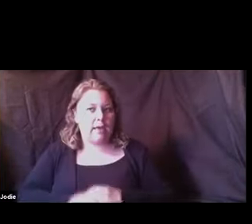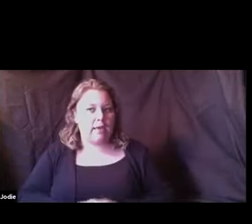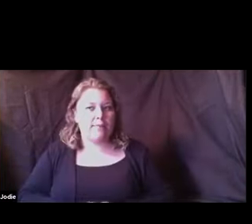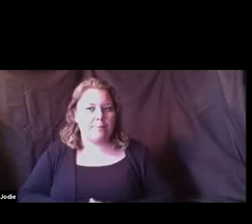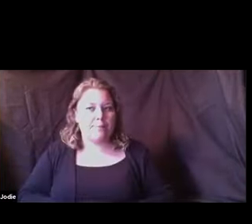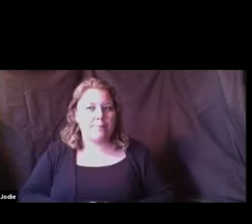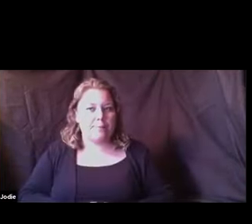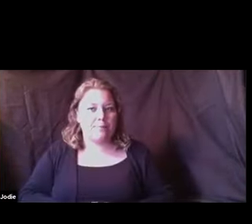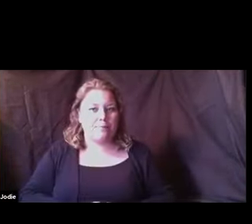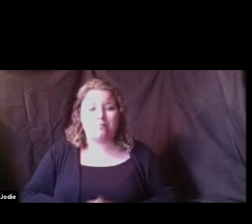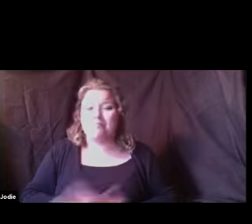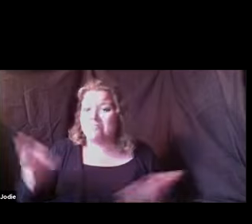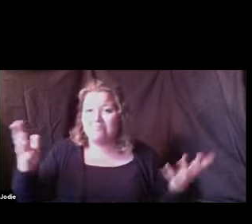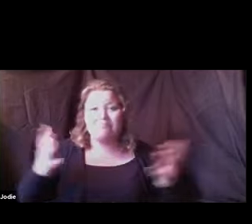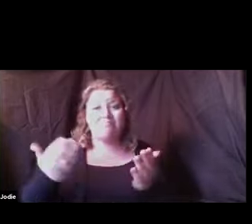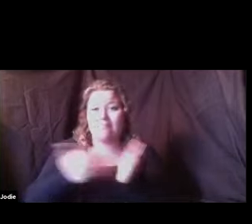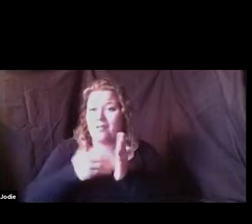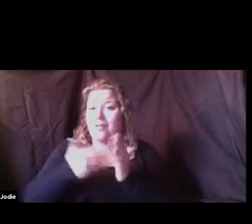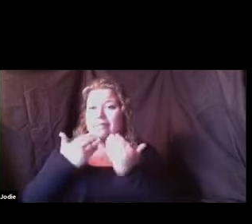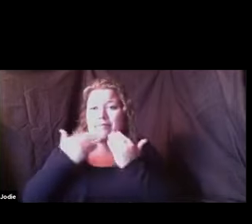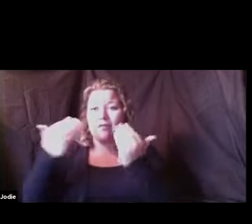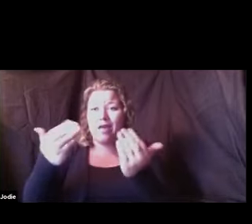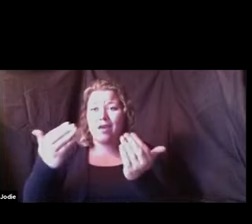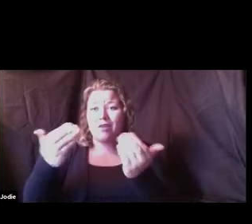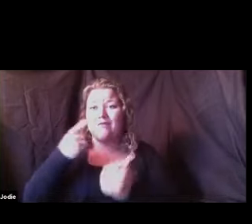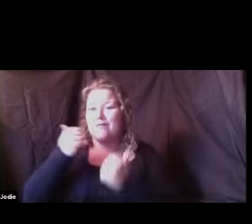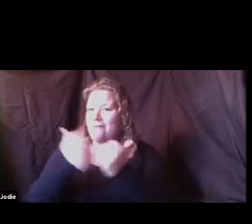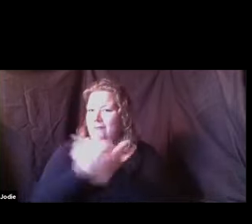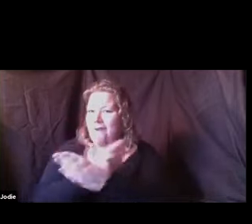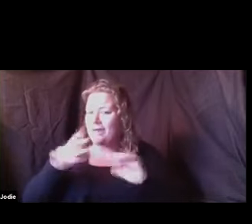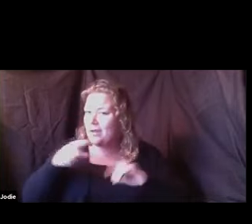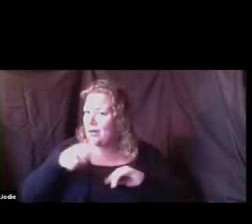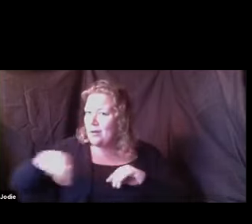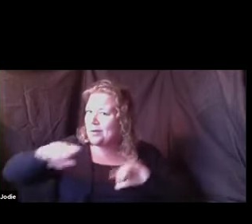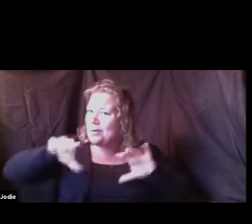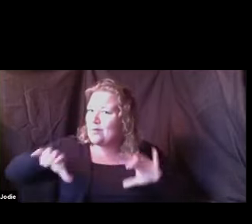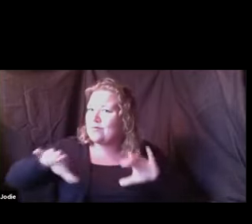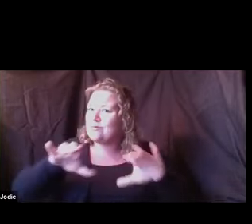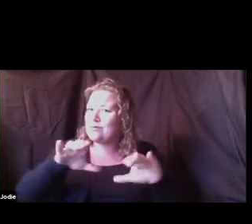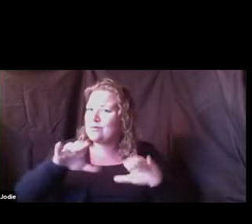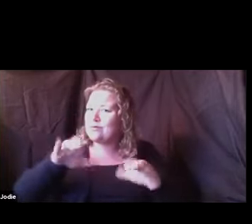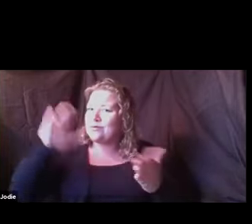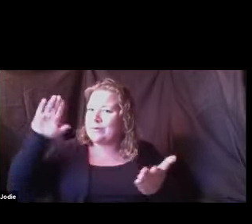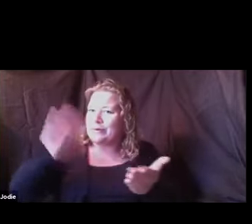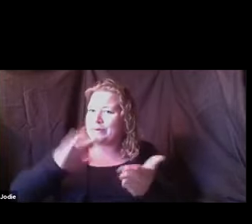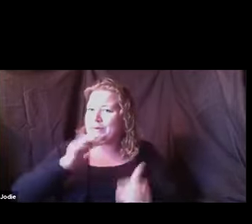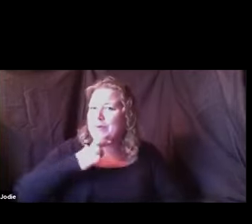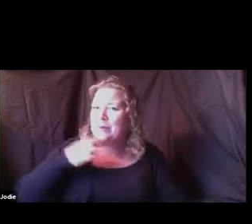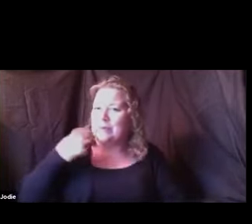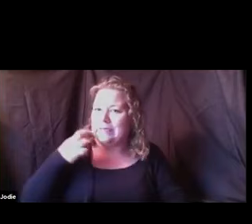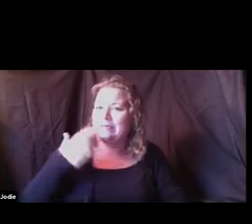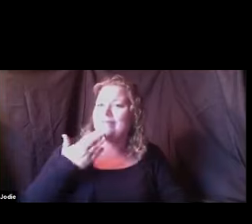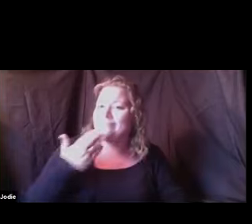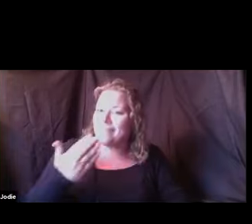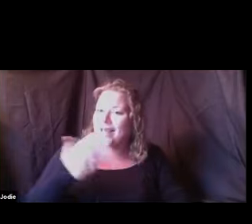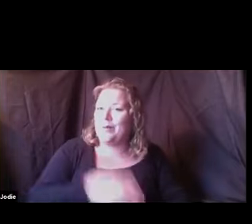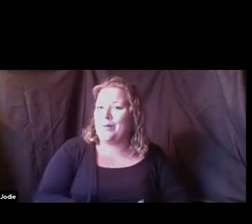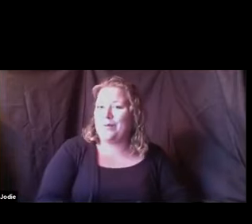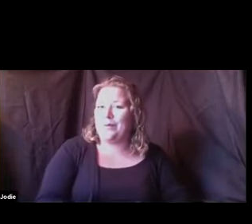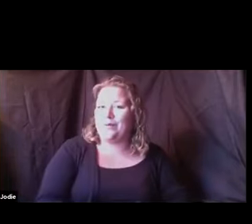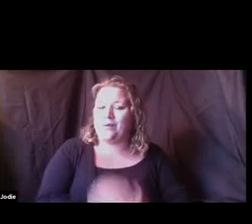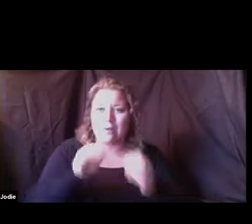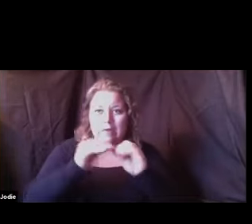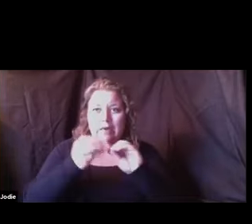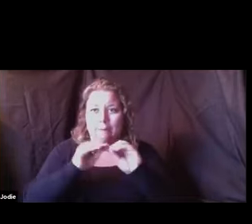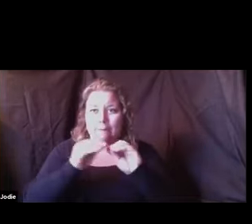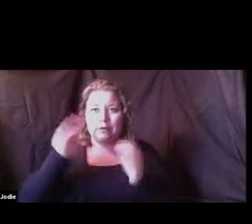We just thank you for all that you're doing to help keep the risk moving in the right direction and